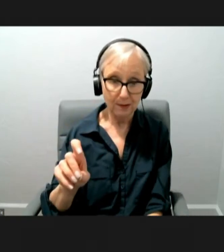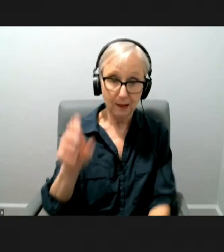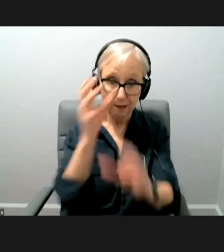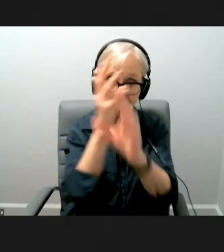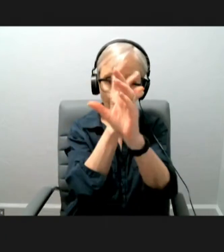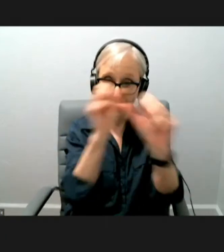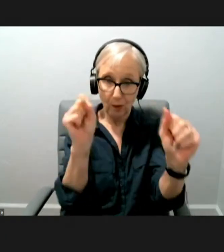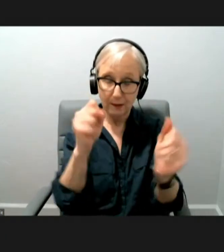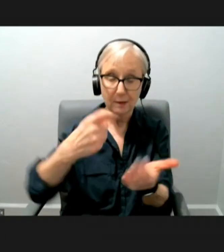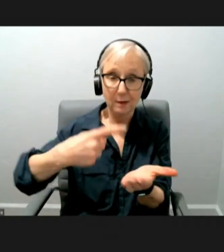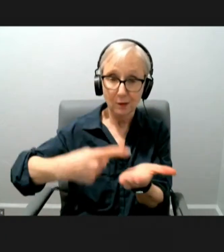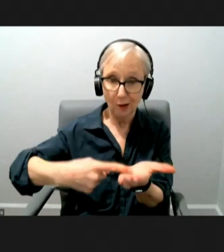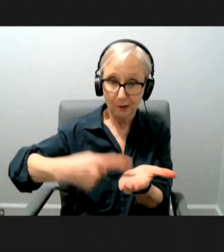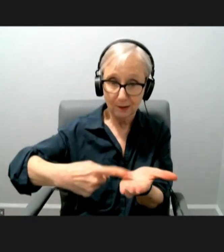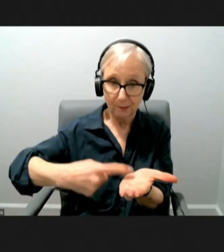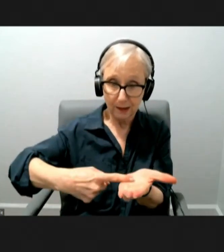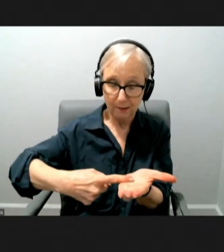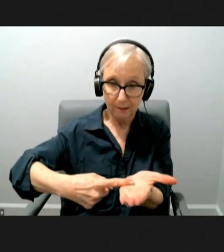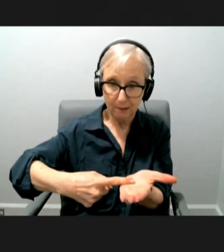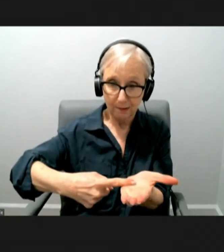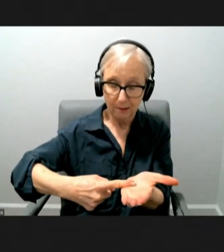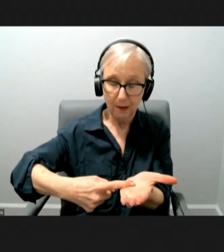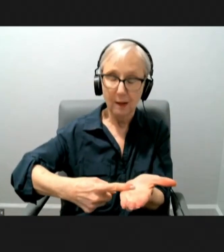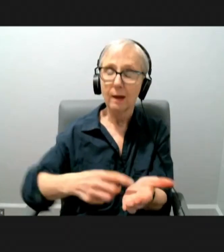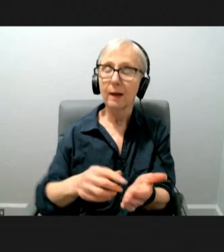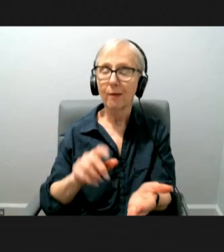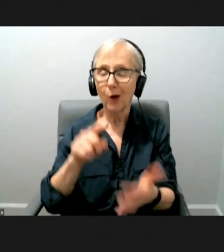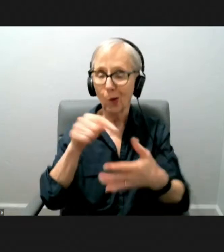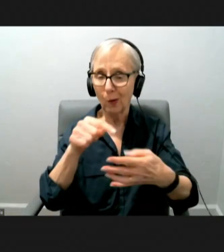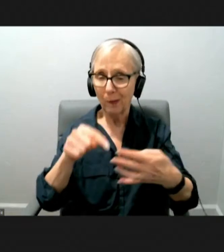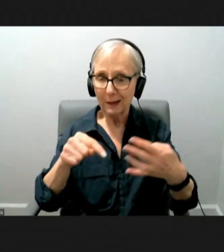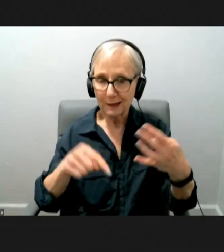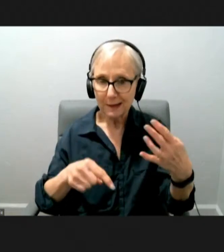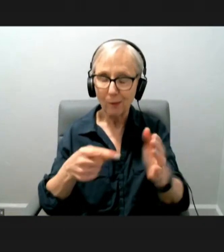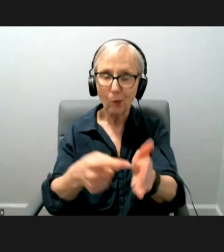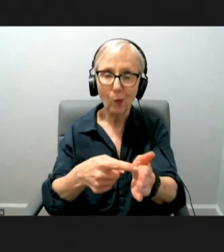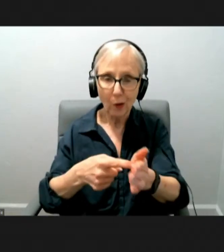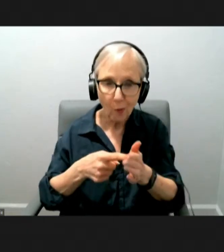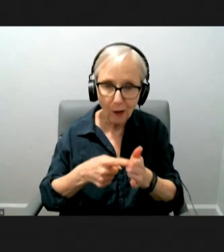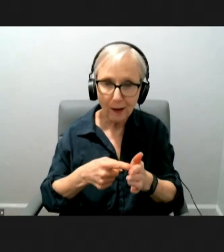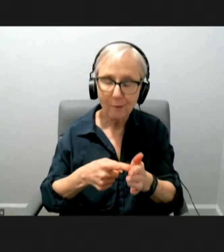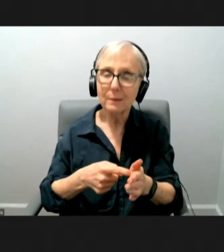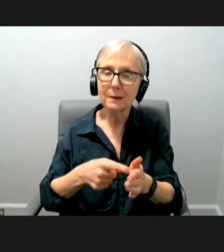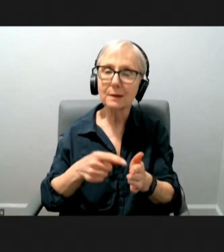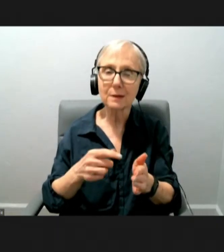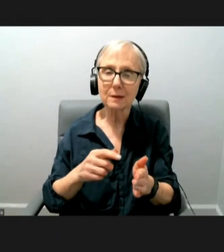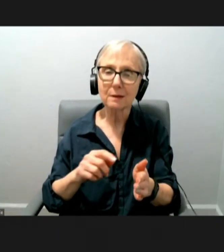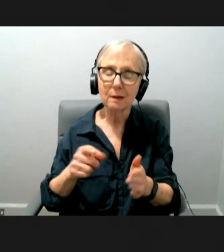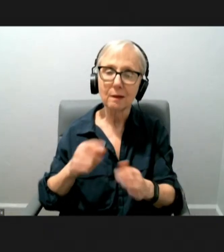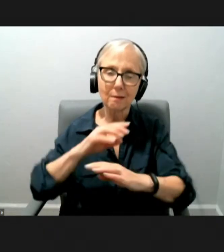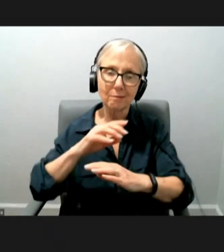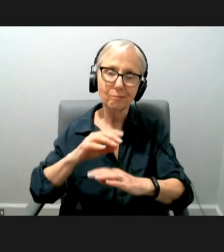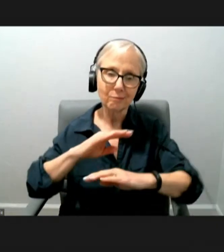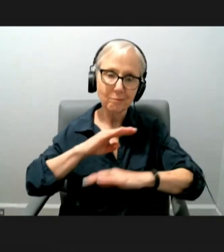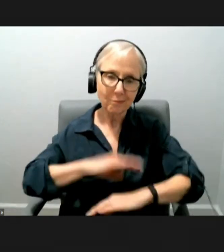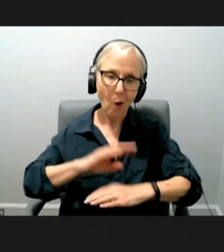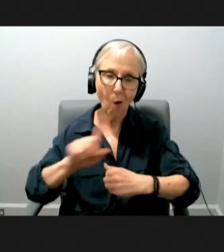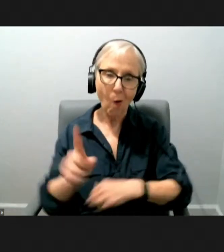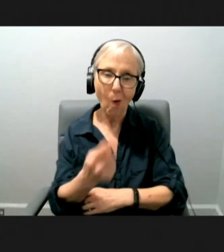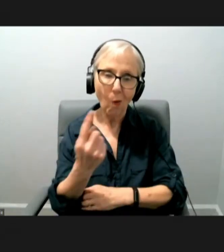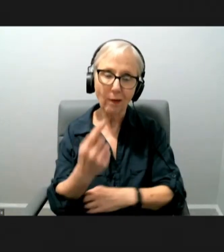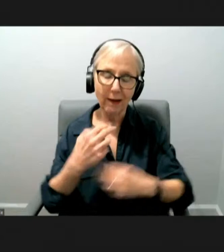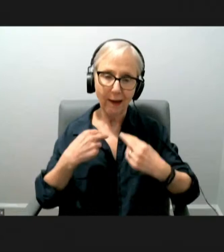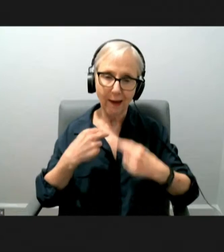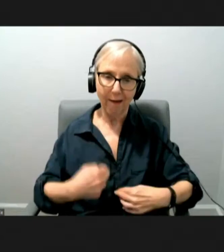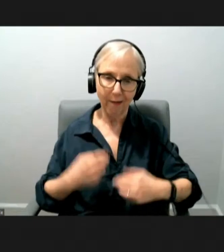many requirements that you must not have this, that, or the other kind of condition, and only healthy individuals